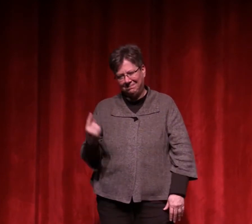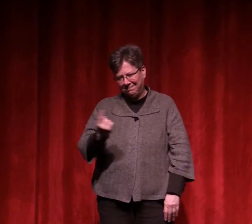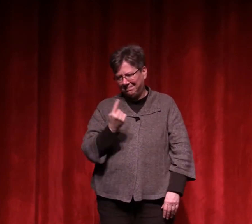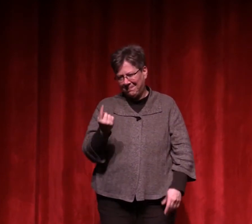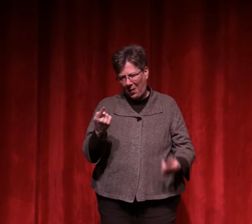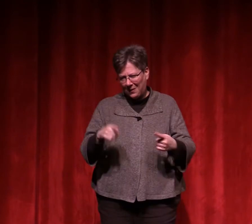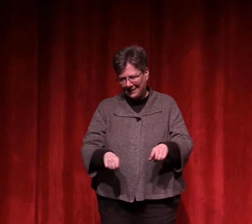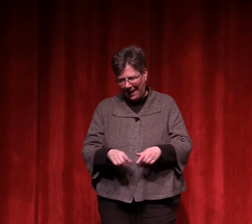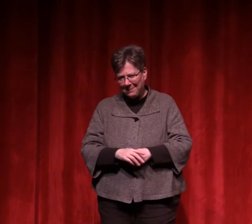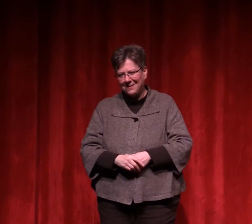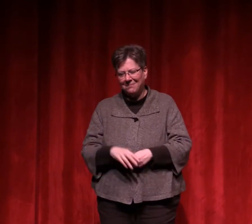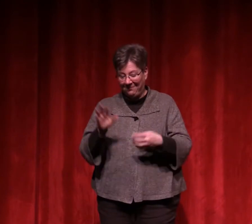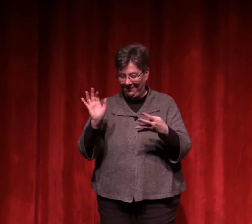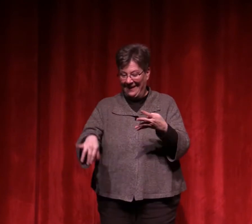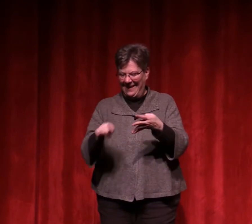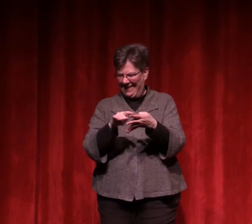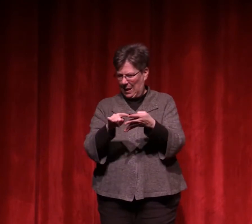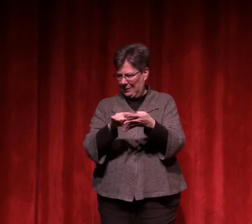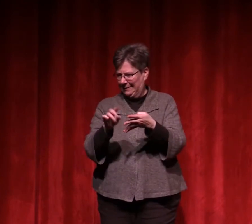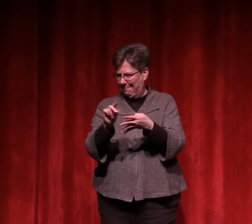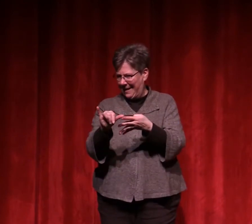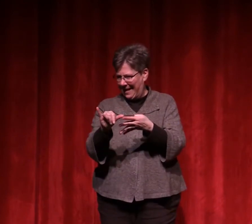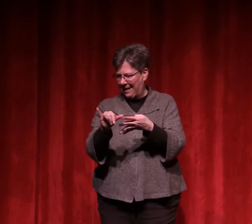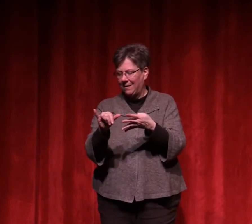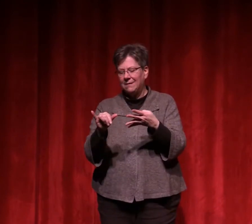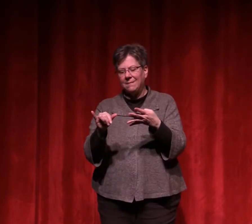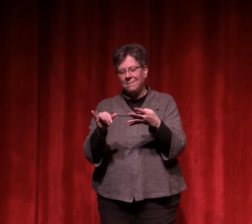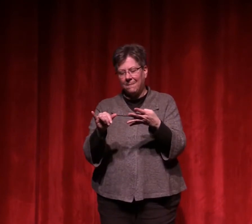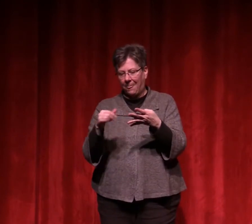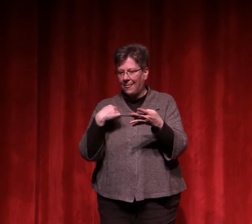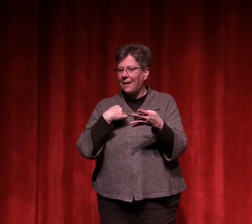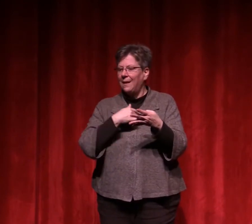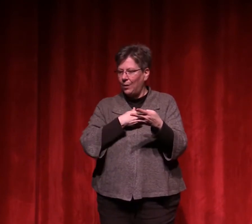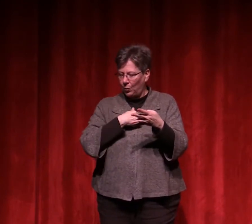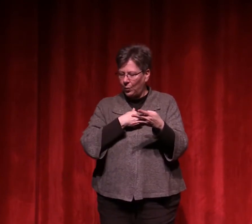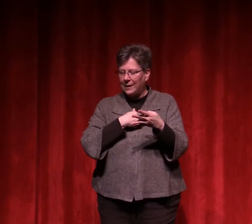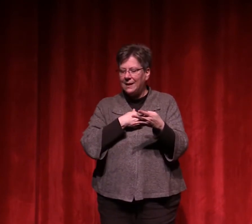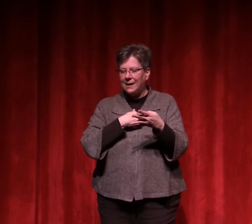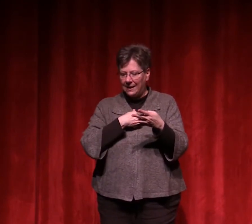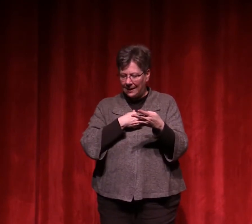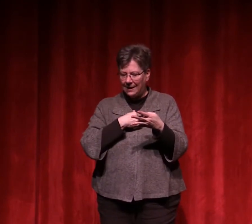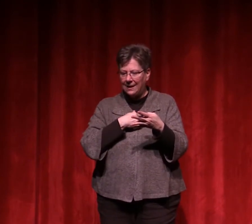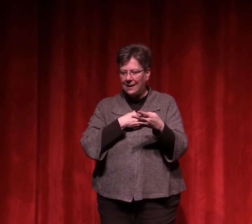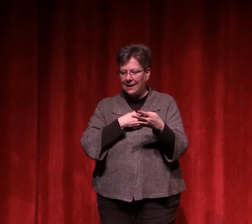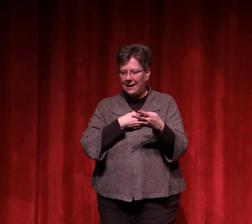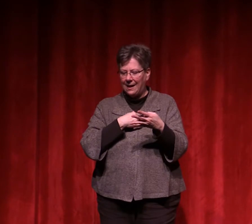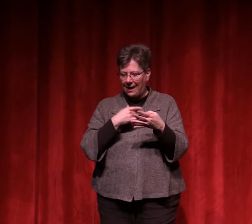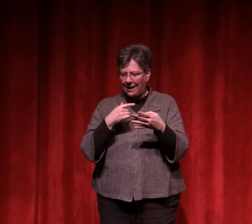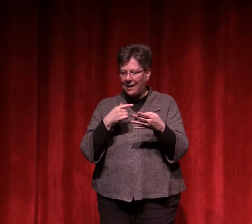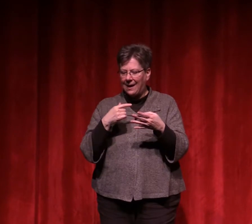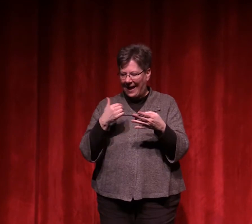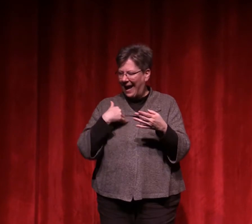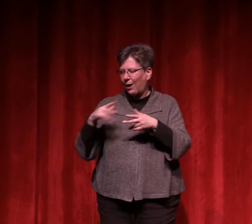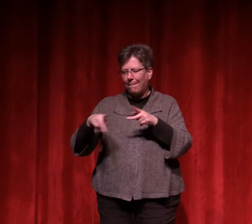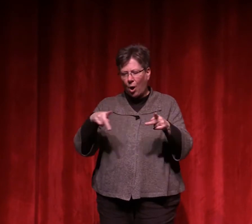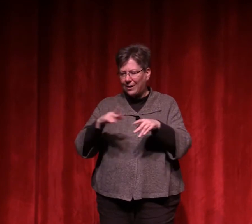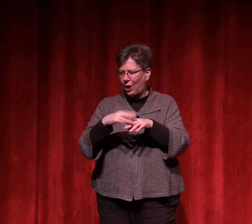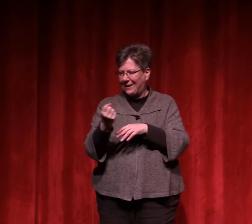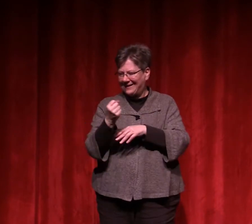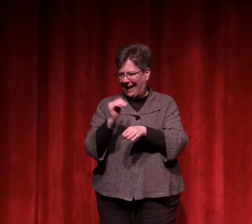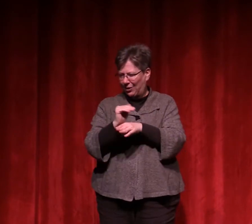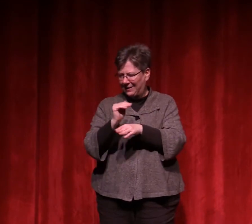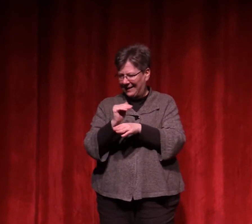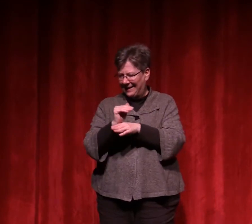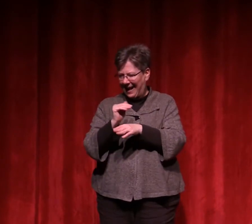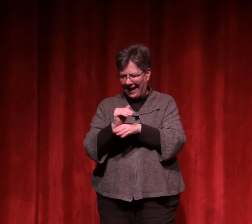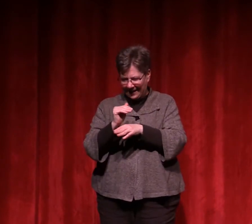So that was the first week in May. We had our send-off gala without the plane flying on a Saturday night, and we partied like it was gonna